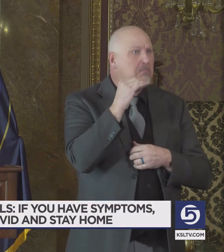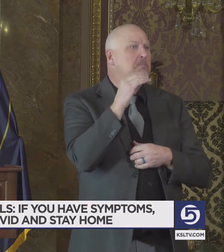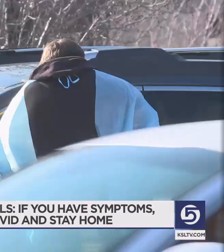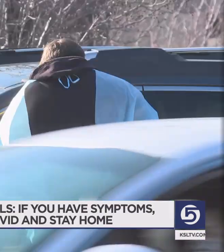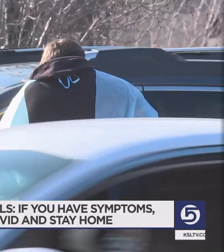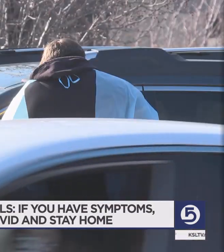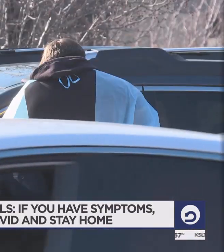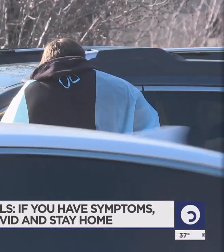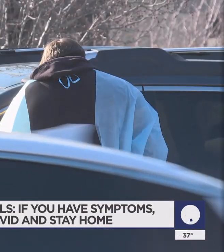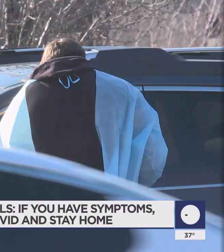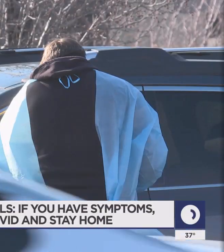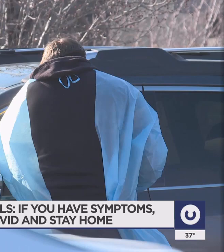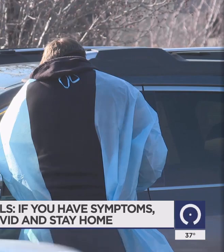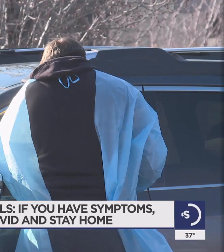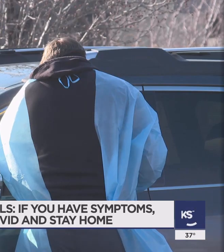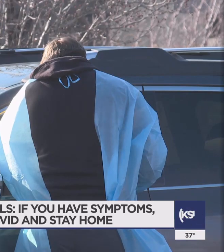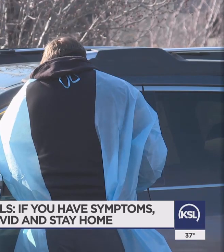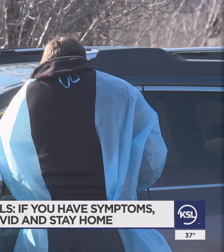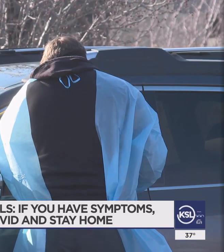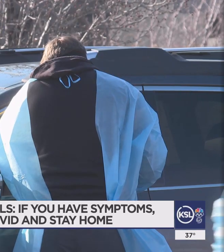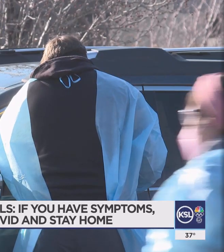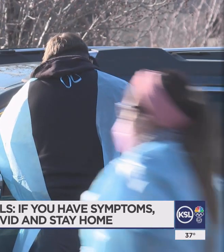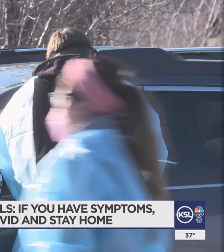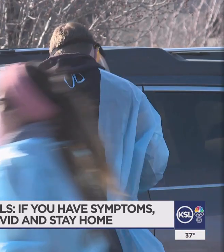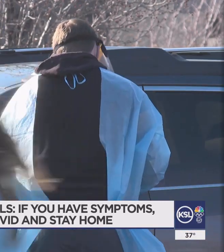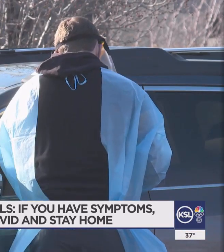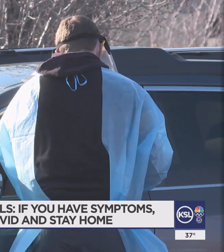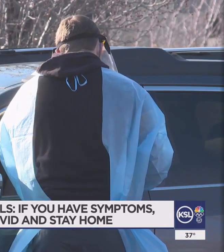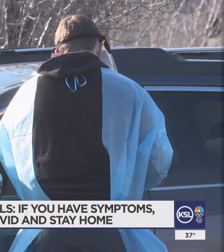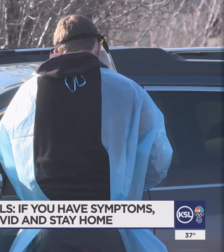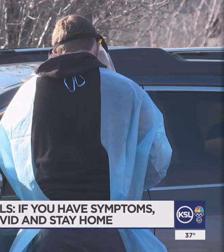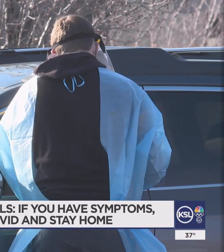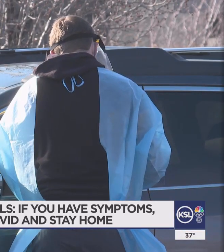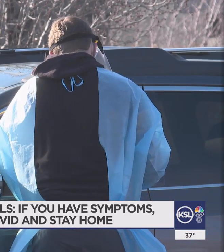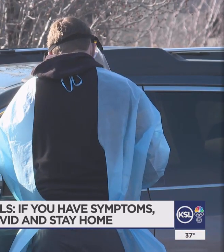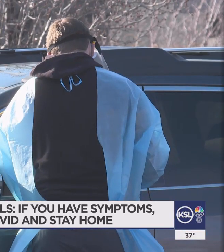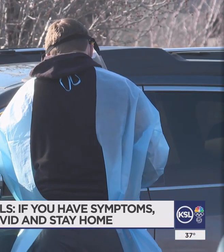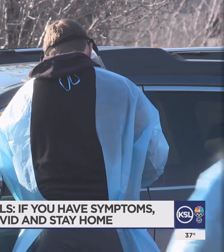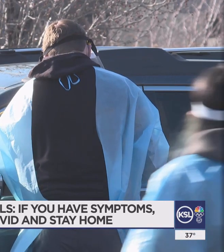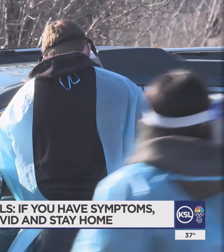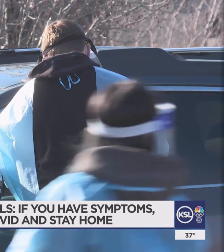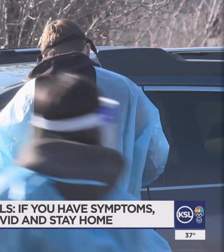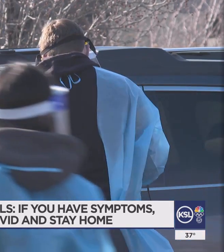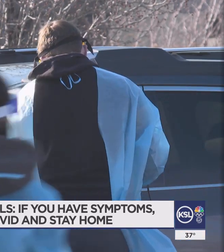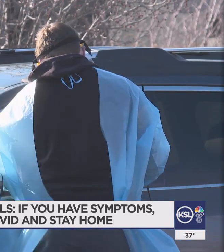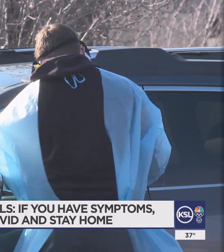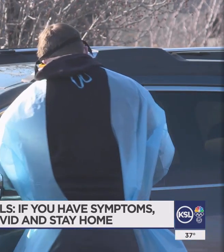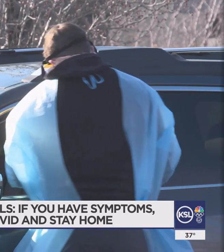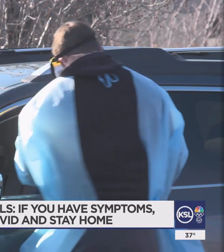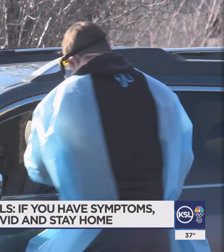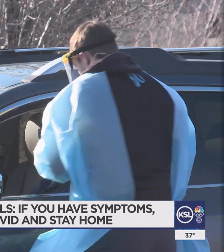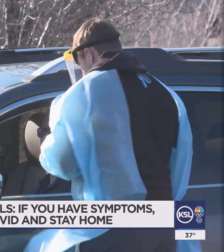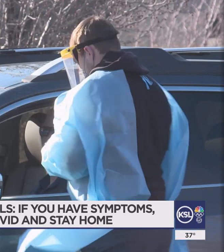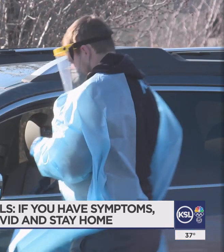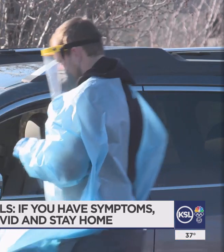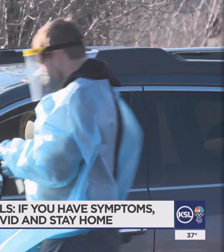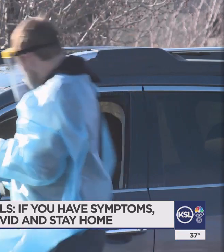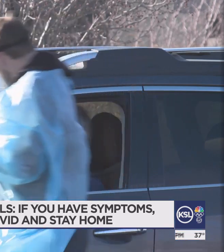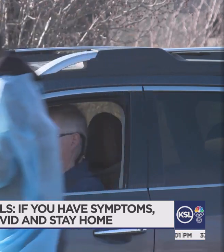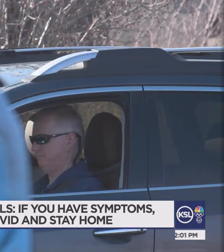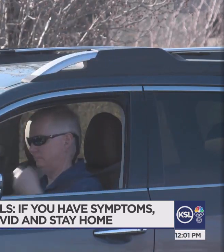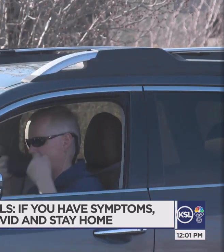wearing a mask for another 5 days. It's an approach Governor Cox hopes will help Utahns reach the peak of Omicron in the coming